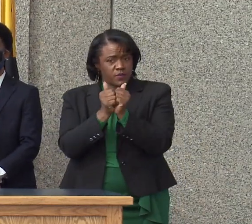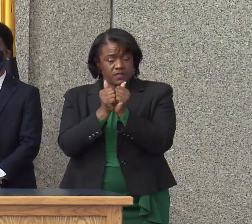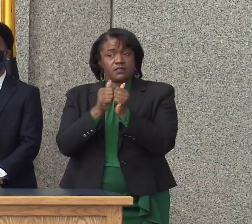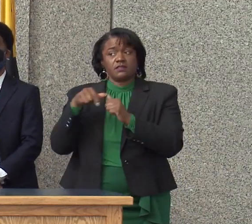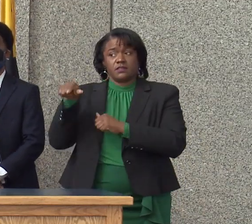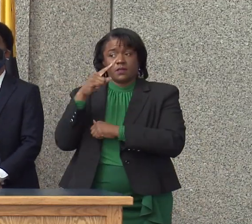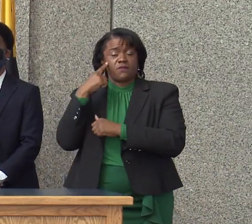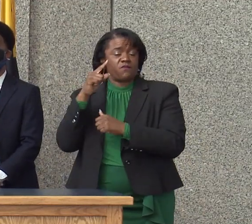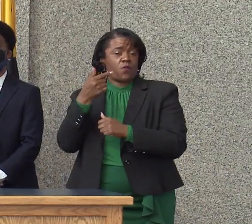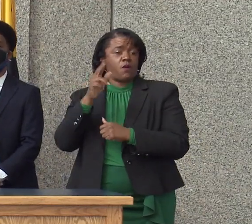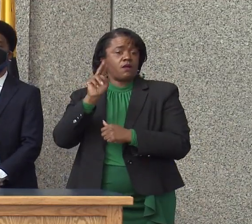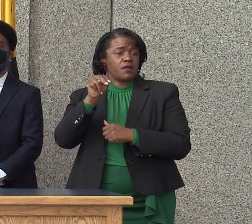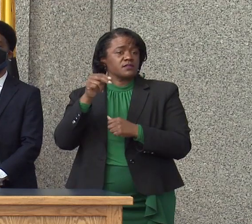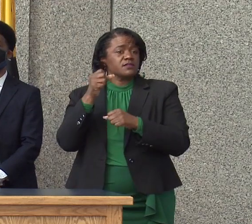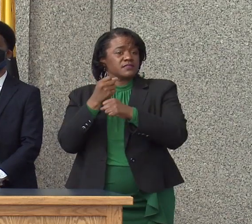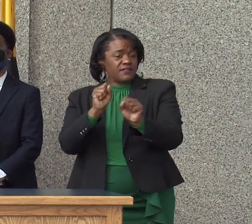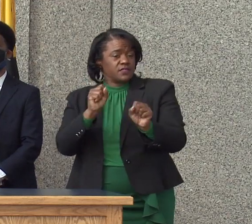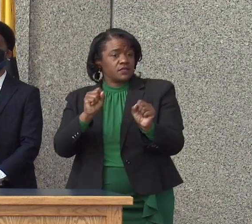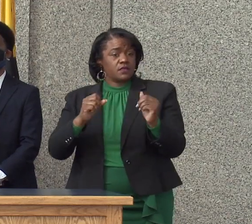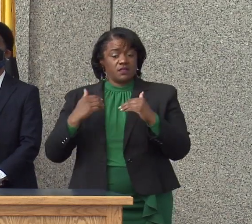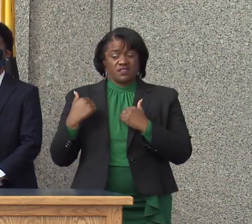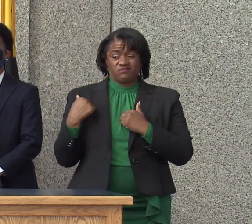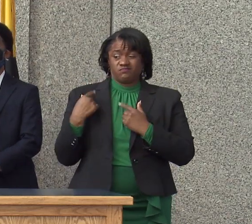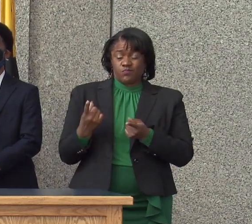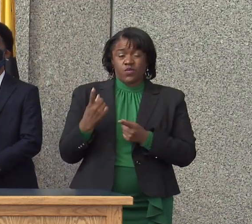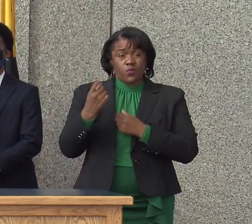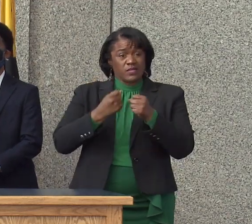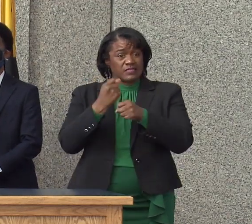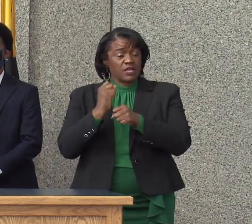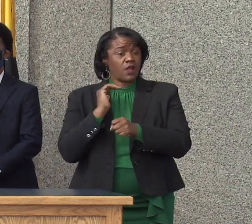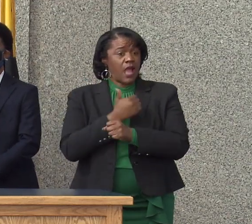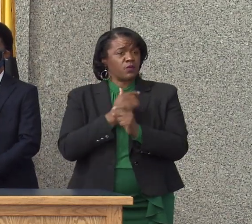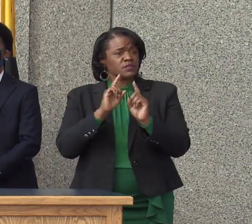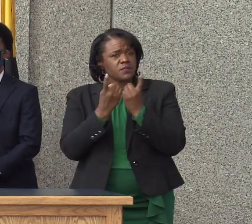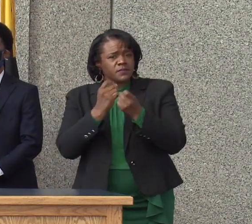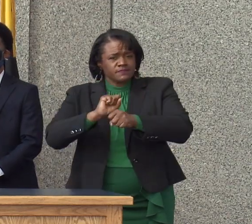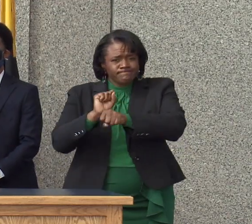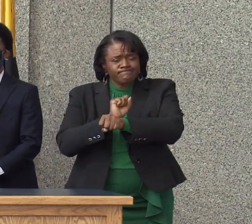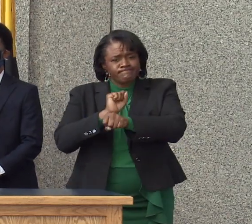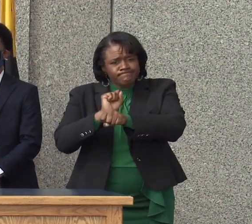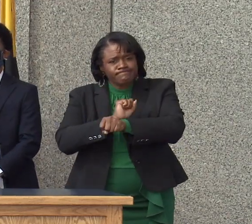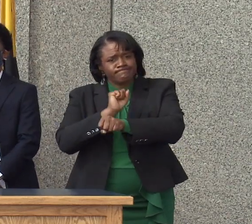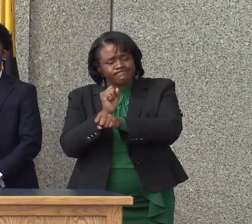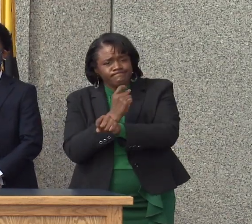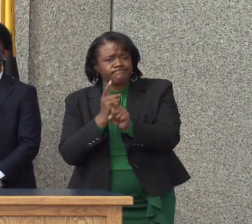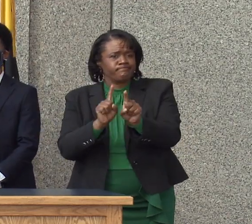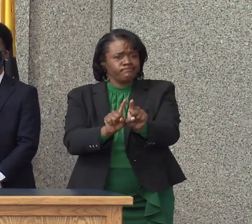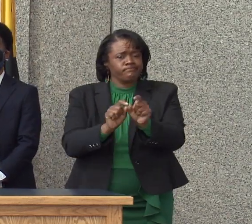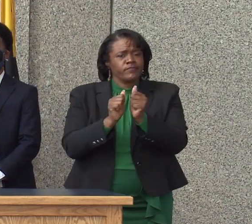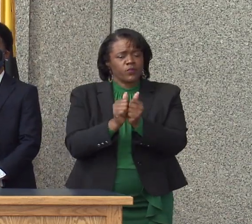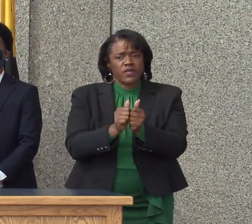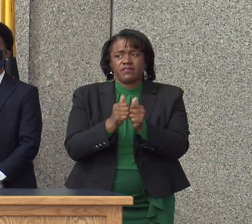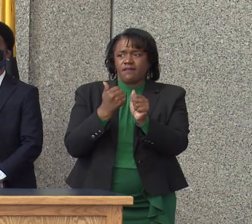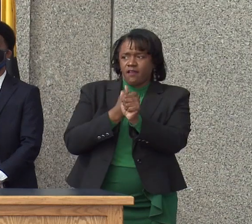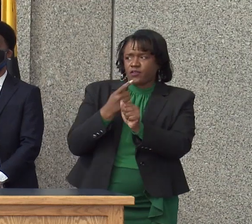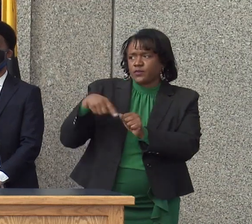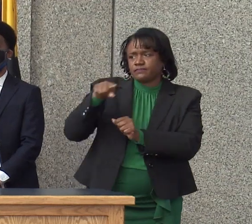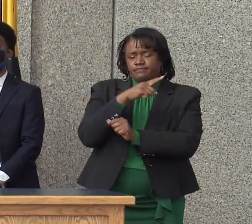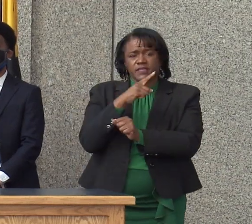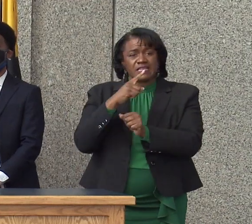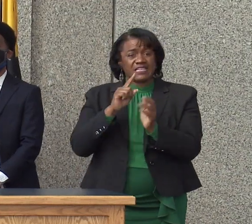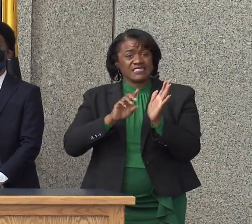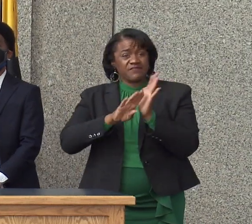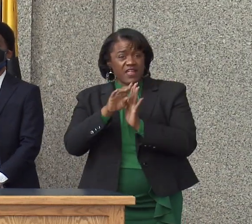for gun safety. For more than a year now, our department has been working diligently alongside Everytown to develop this